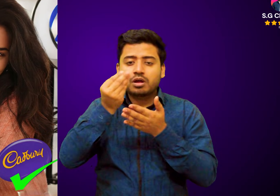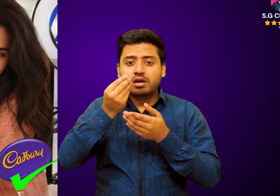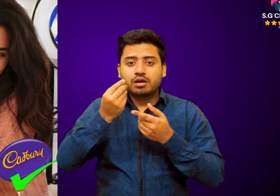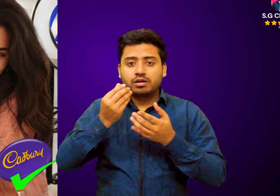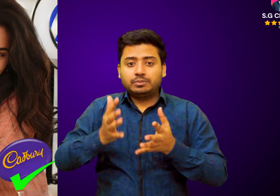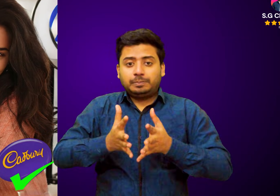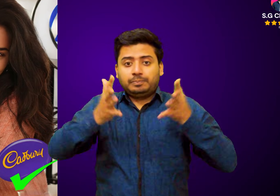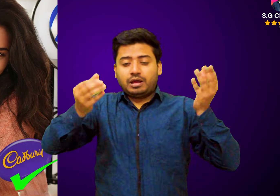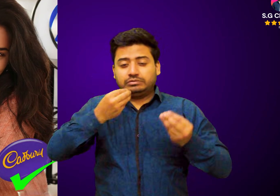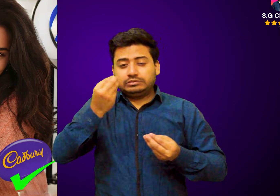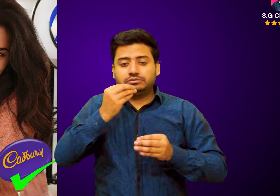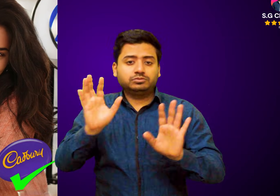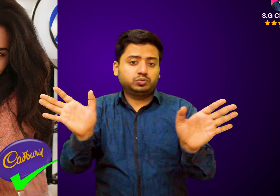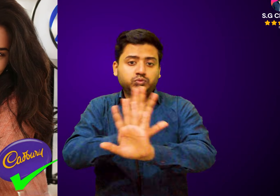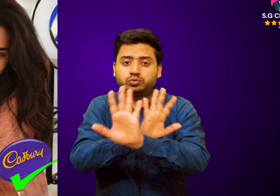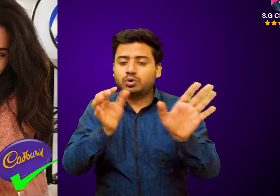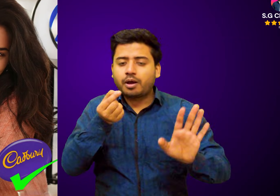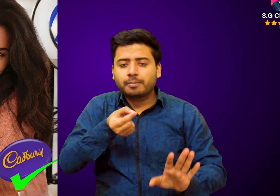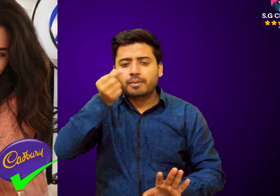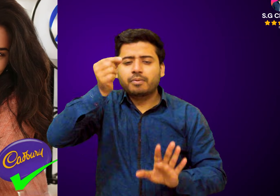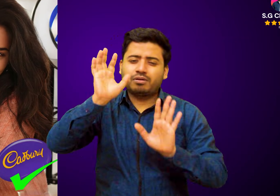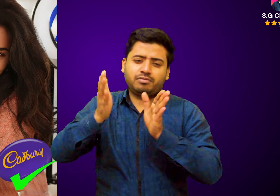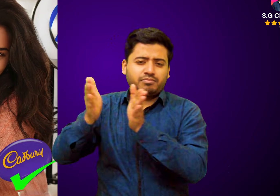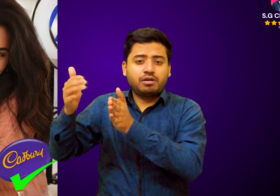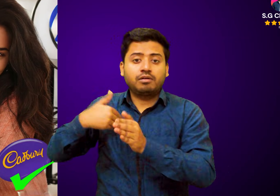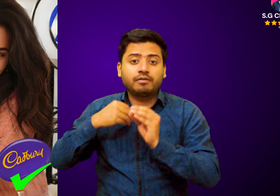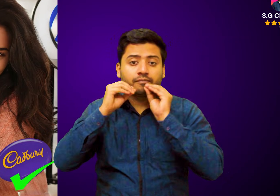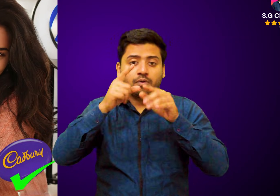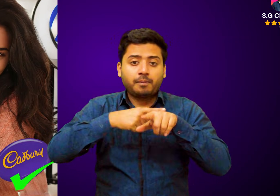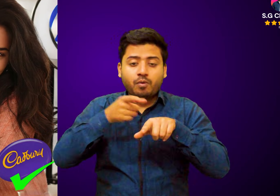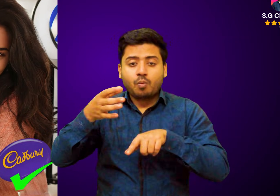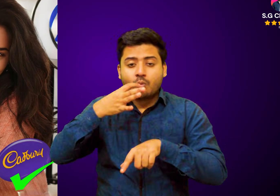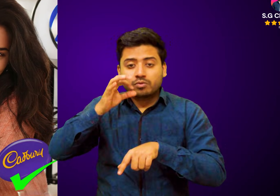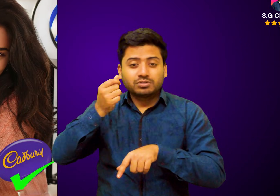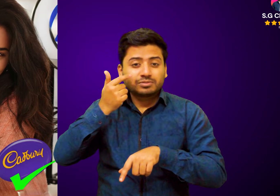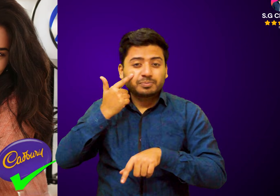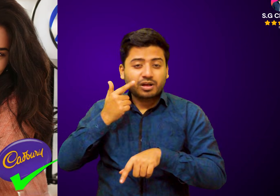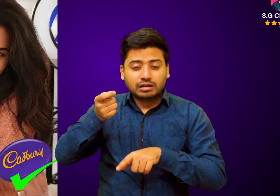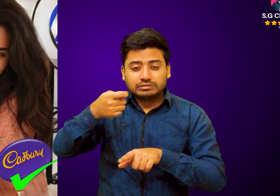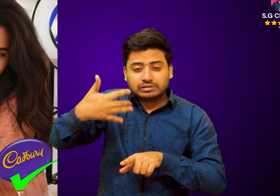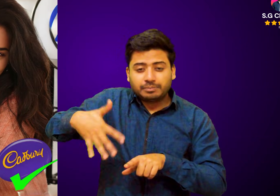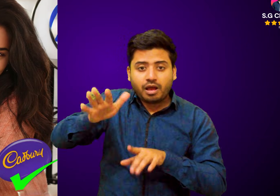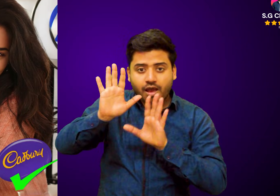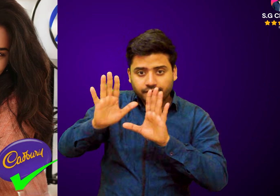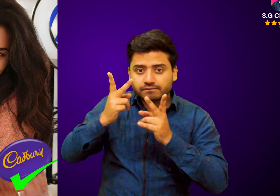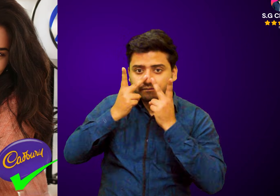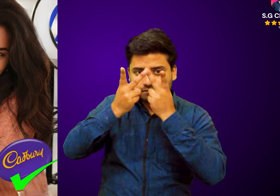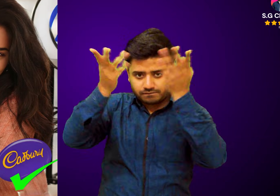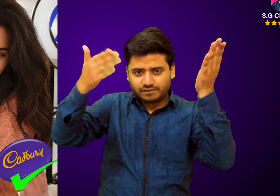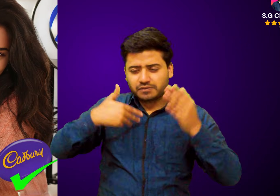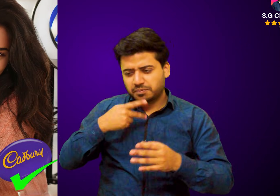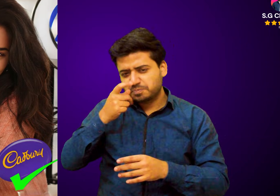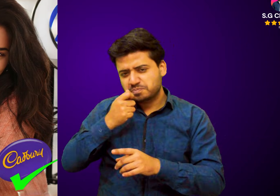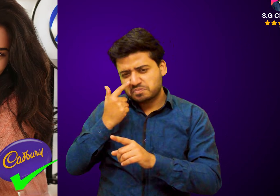requirements. Local food laws influence permissible ingredients and nutritional standards. Key ingredient differences. India